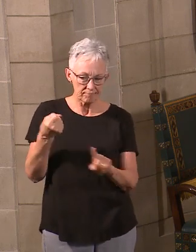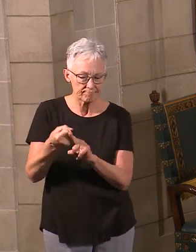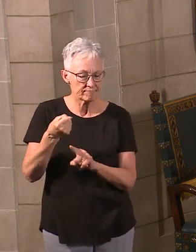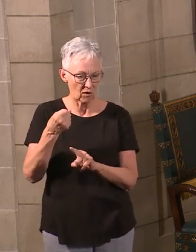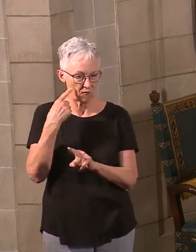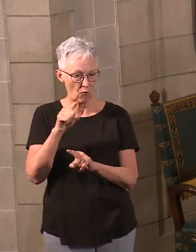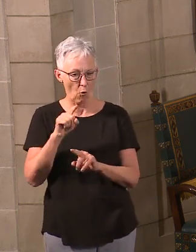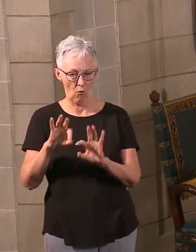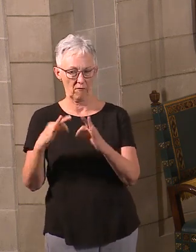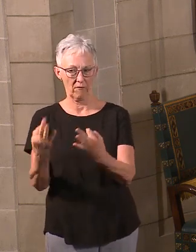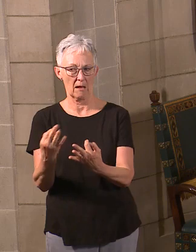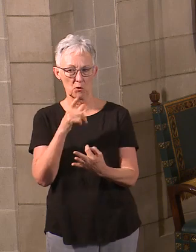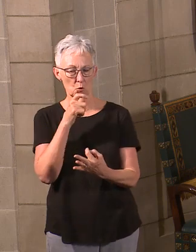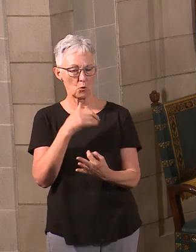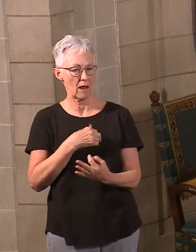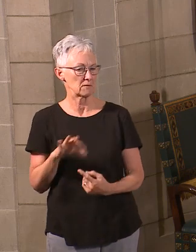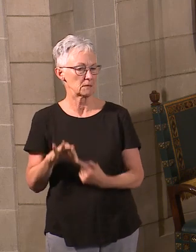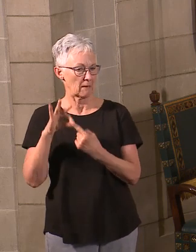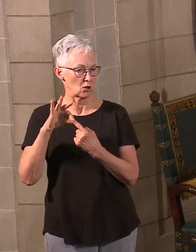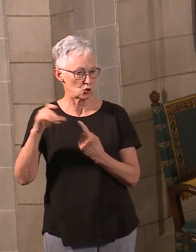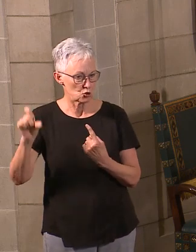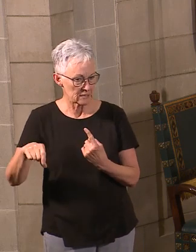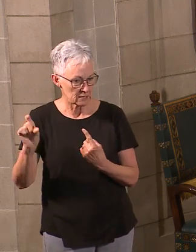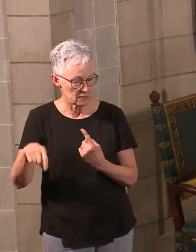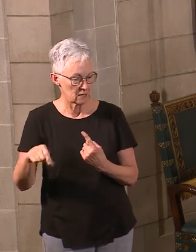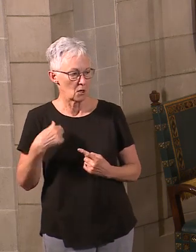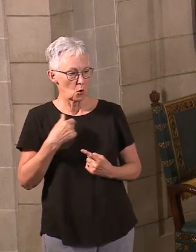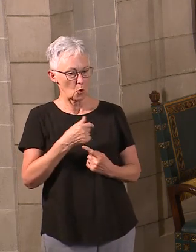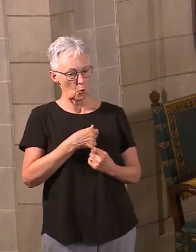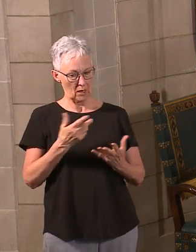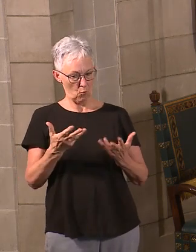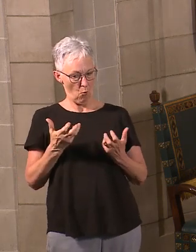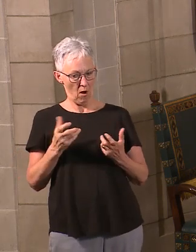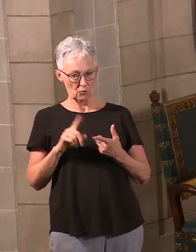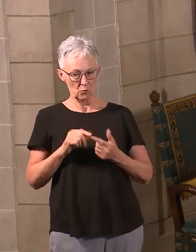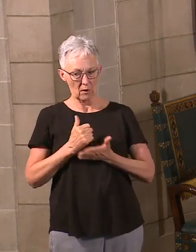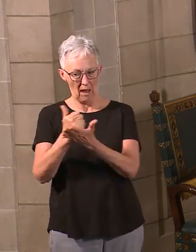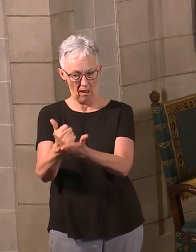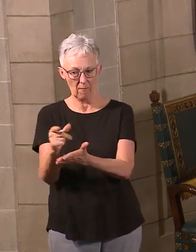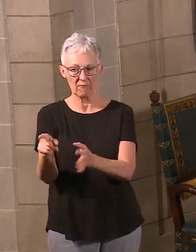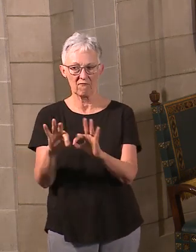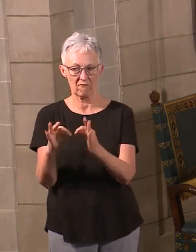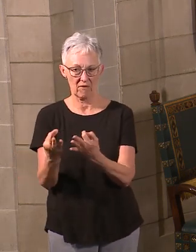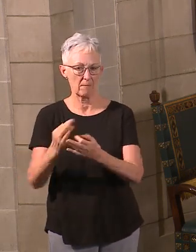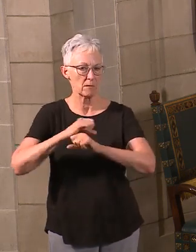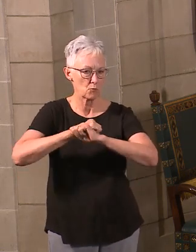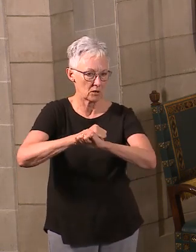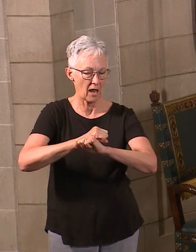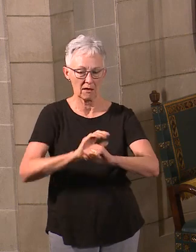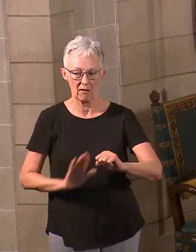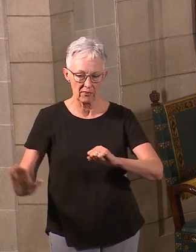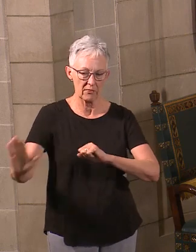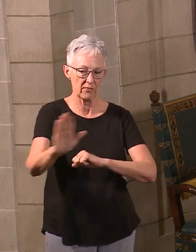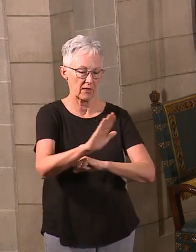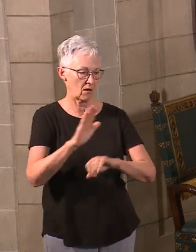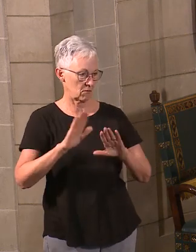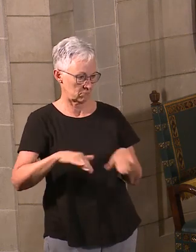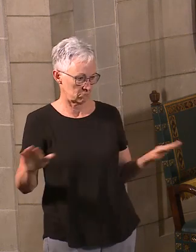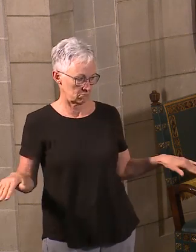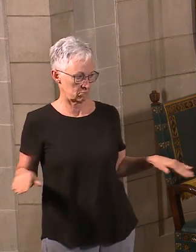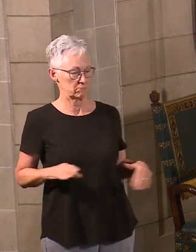their individualized needs to preserve, protect, and support their loved ones. The ongoing public health crisis has